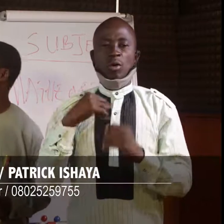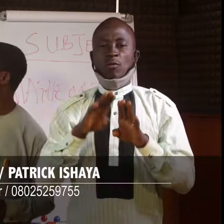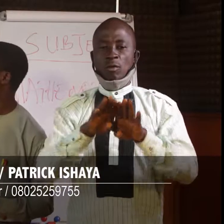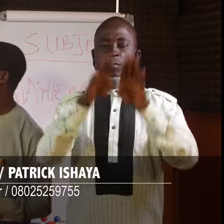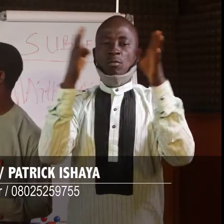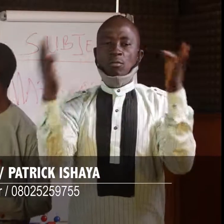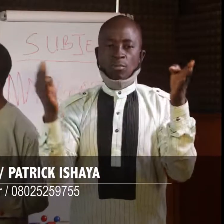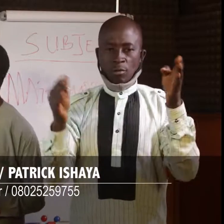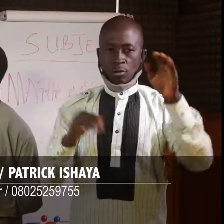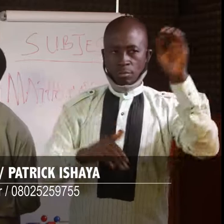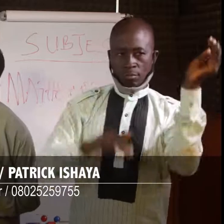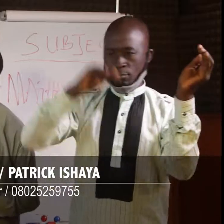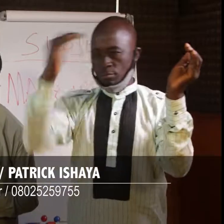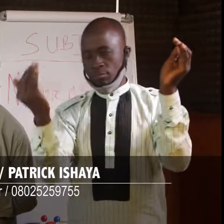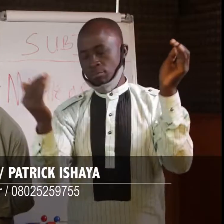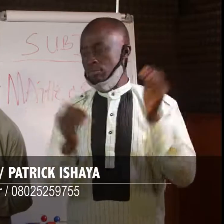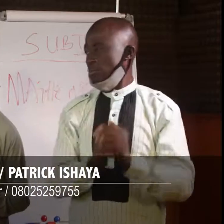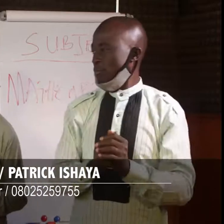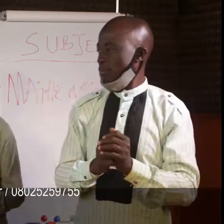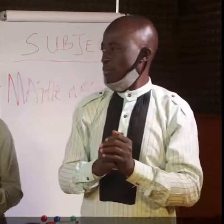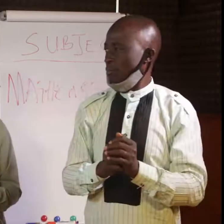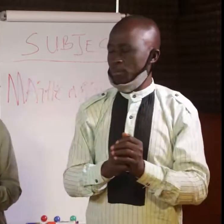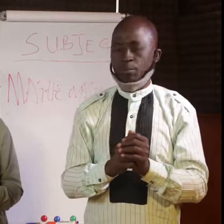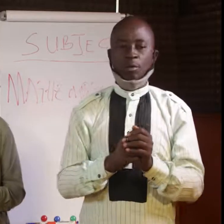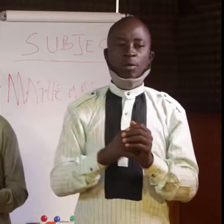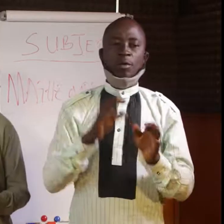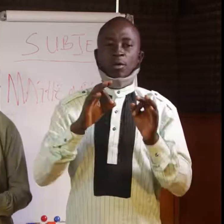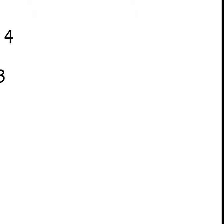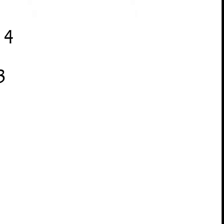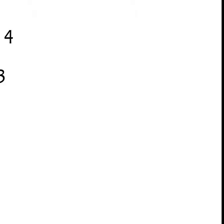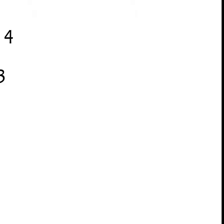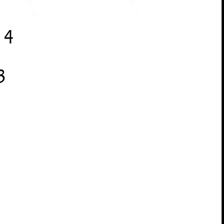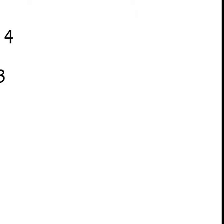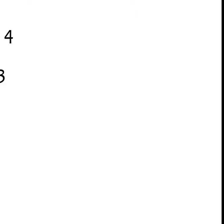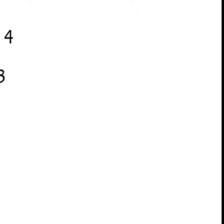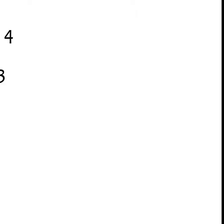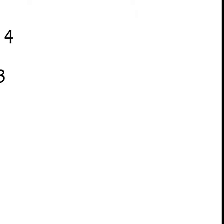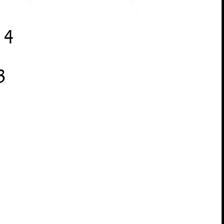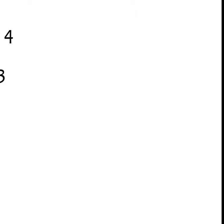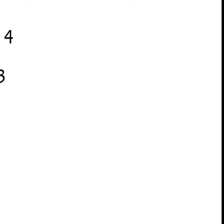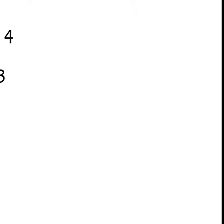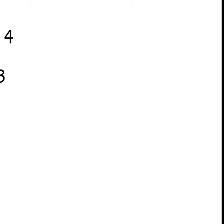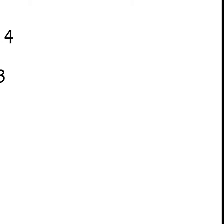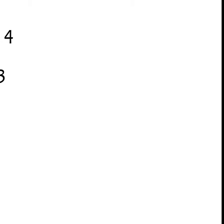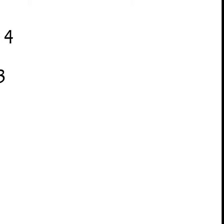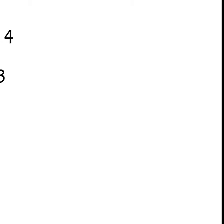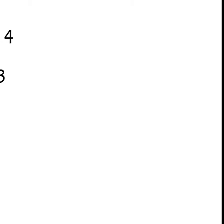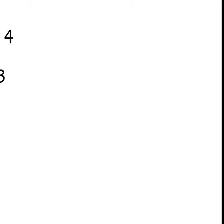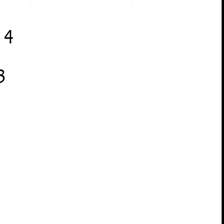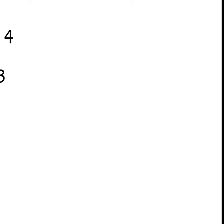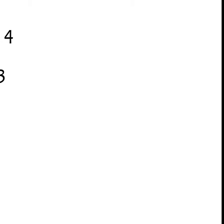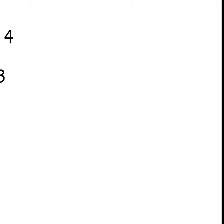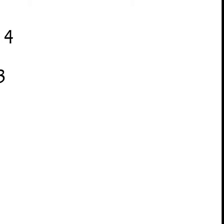expand the bracket. So we expand the bracket, we'll be having y plus 3 equals to